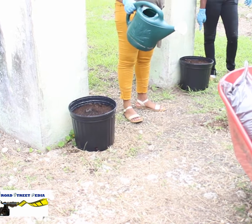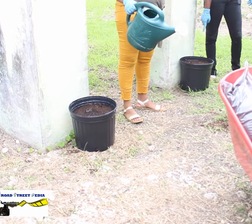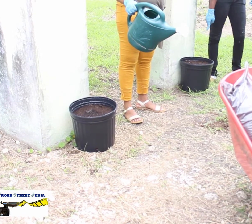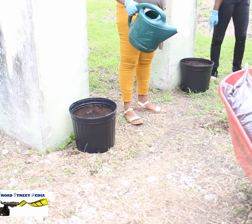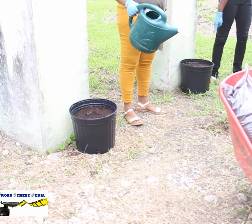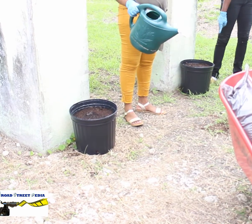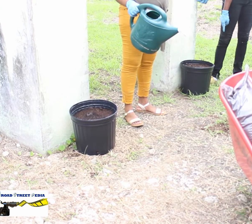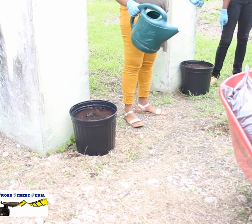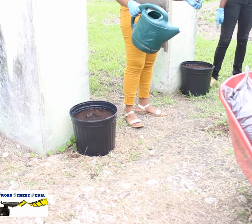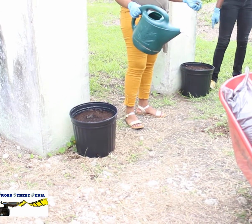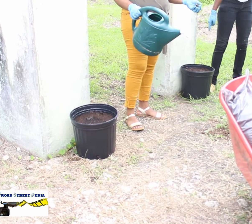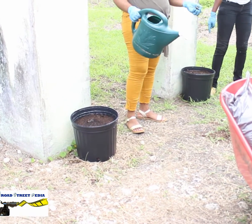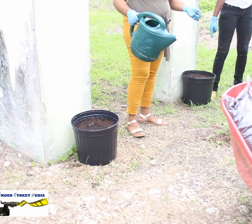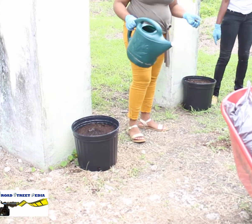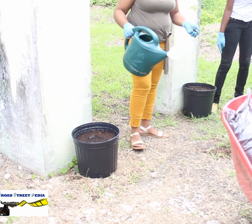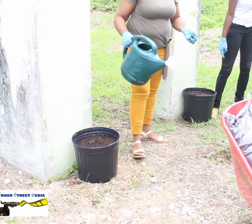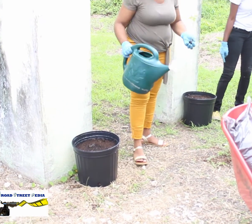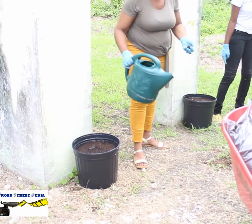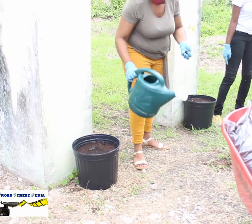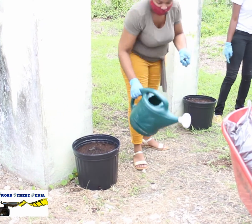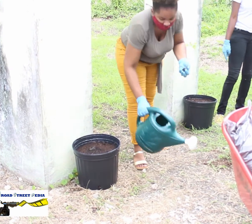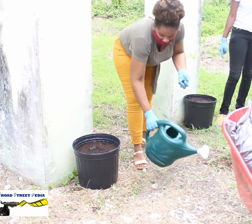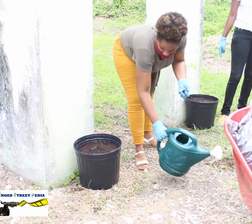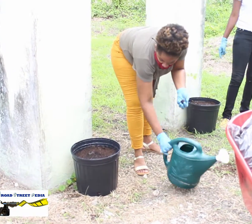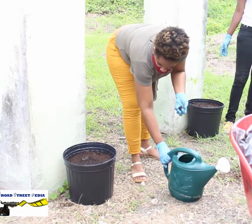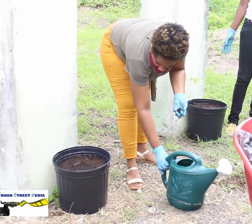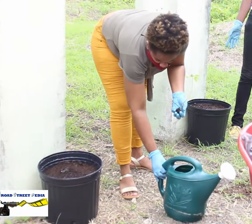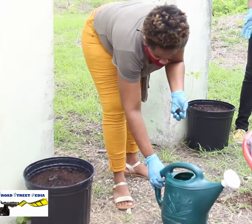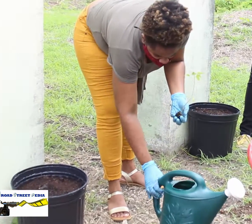Tomato. One part.